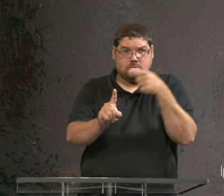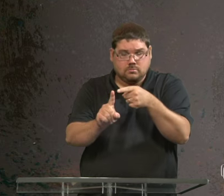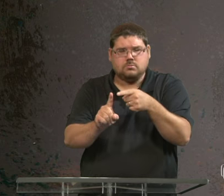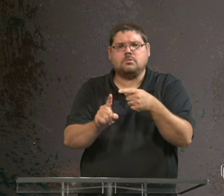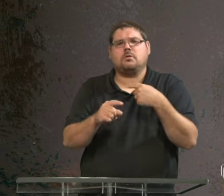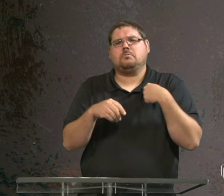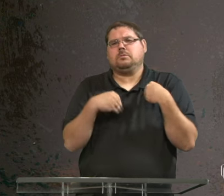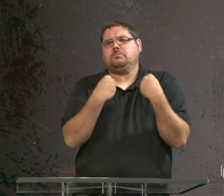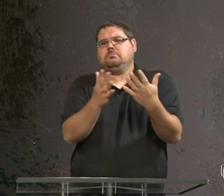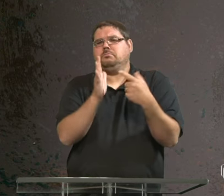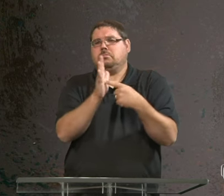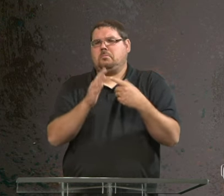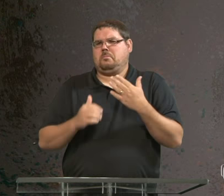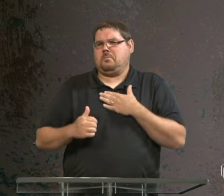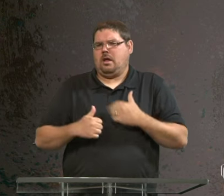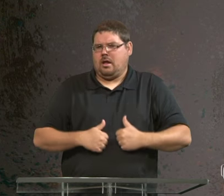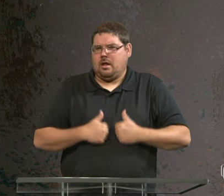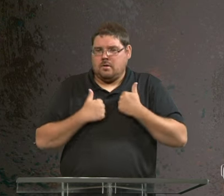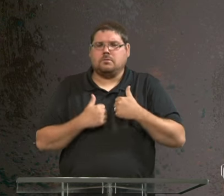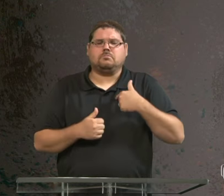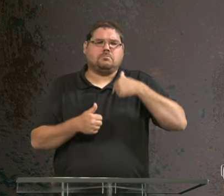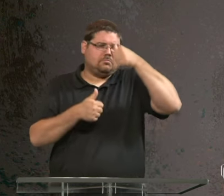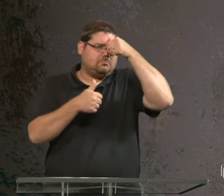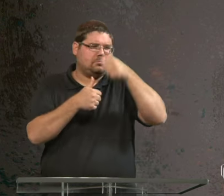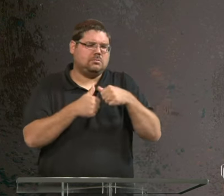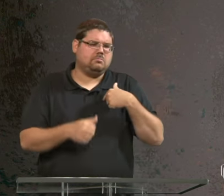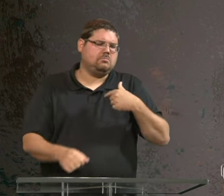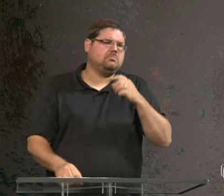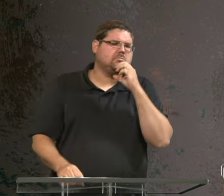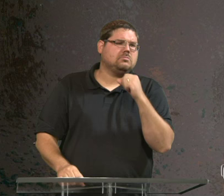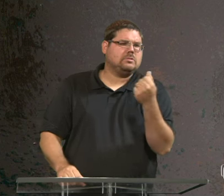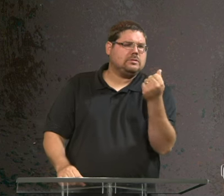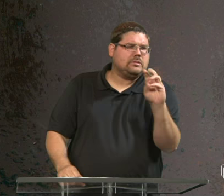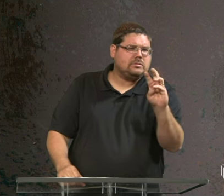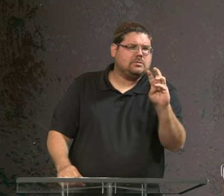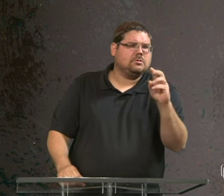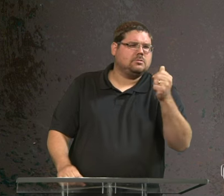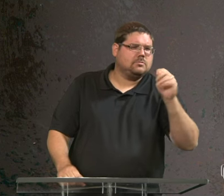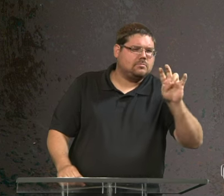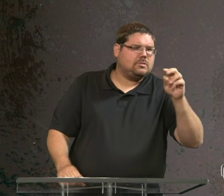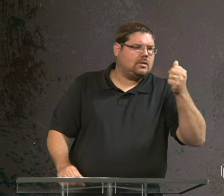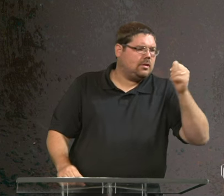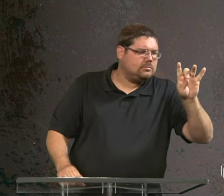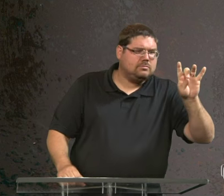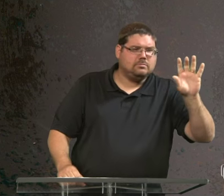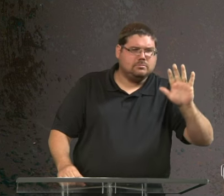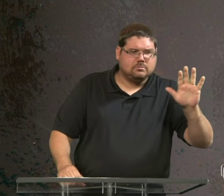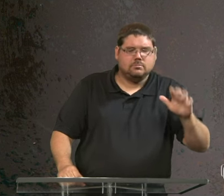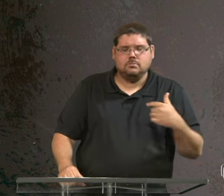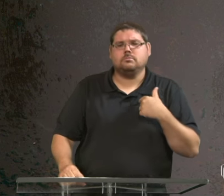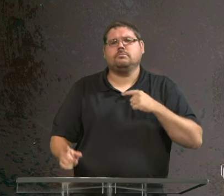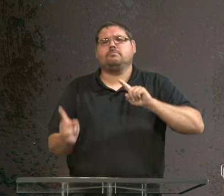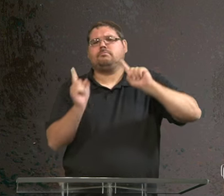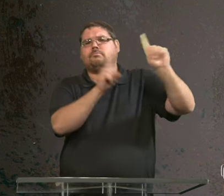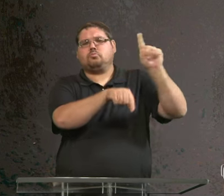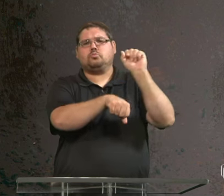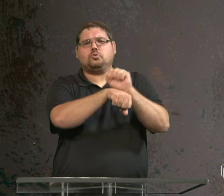David is charging his son Solomon. Now, I had an experience back in my late teen